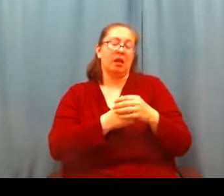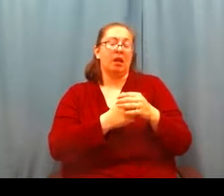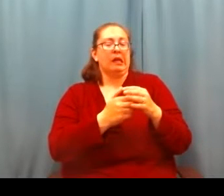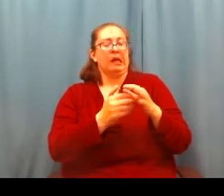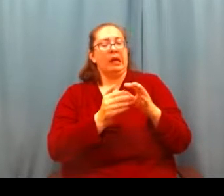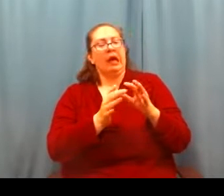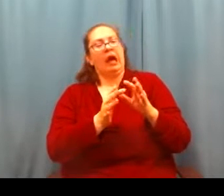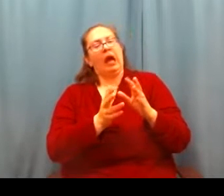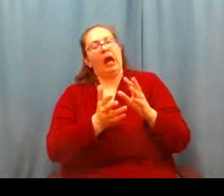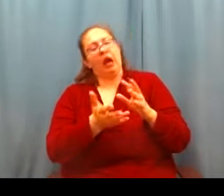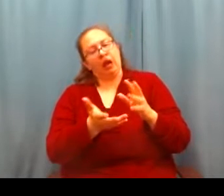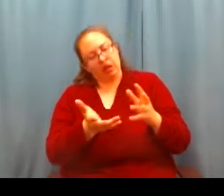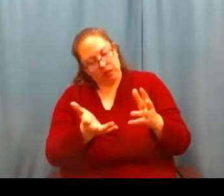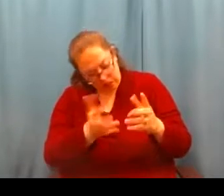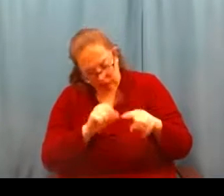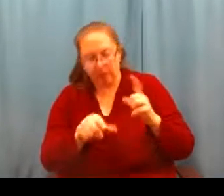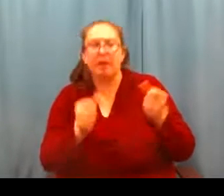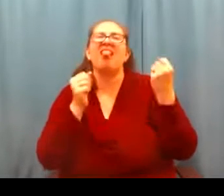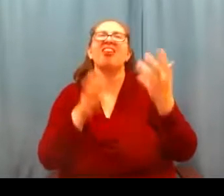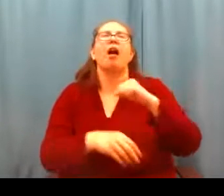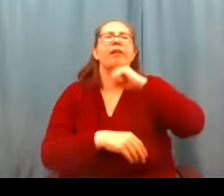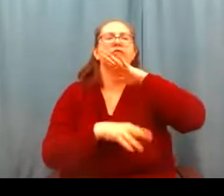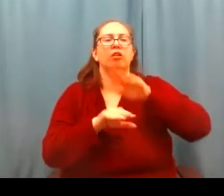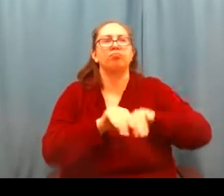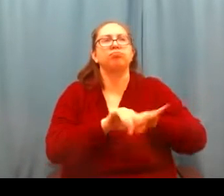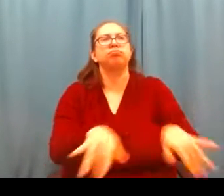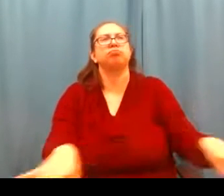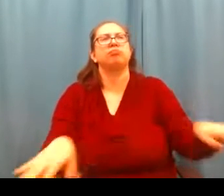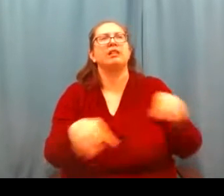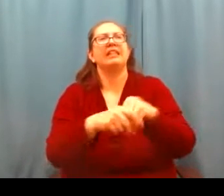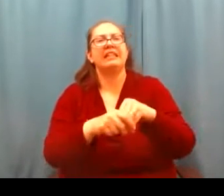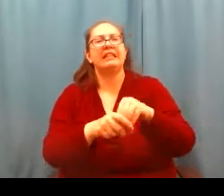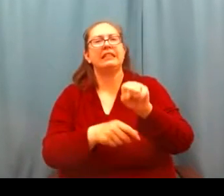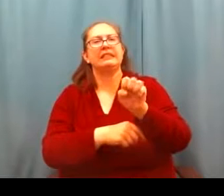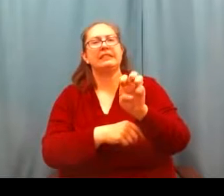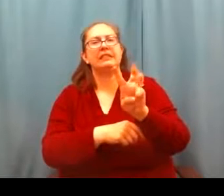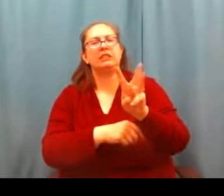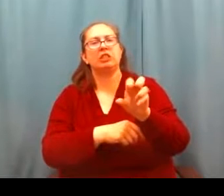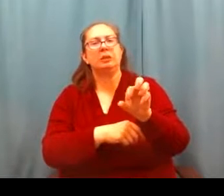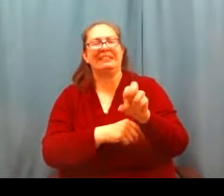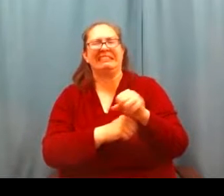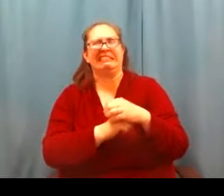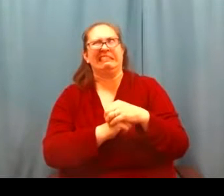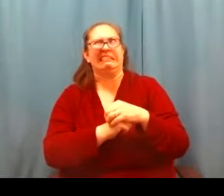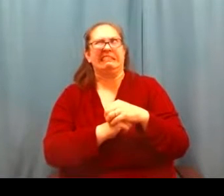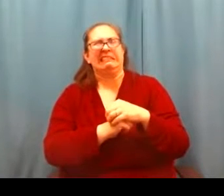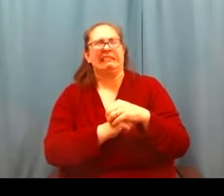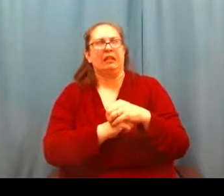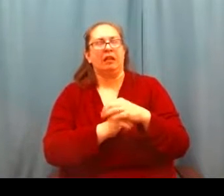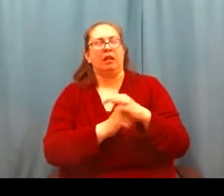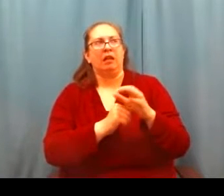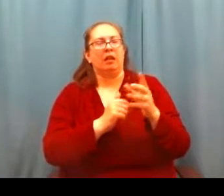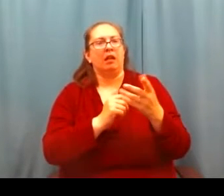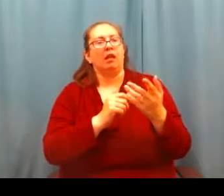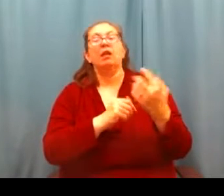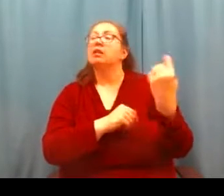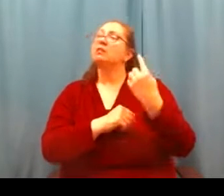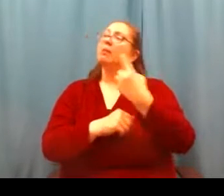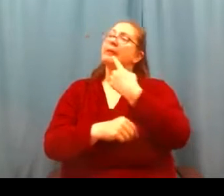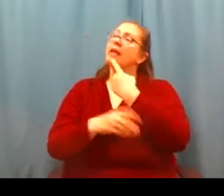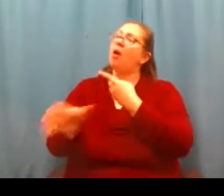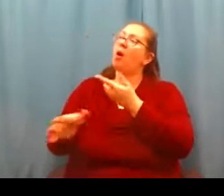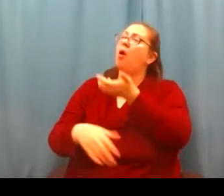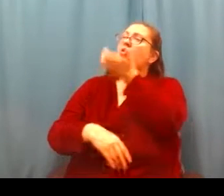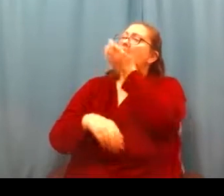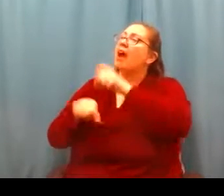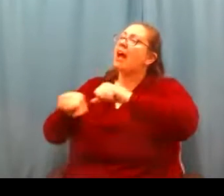that puts a lot of dirt into sewers, and that's a whole nother problem. Somebody suggested to me that we should stop cutting grass